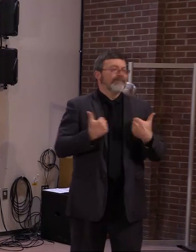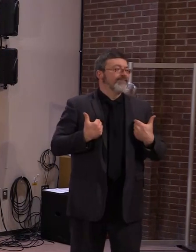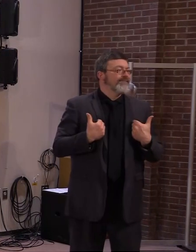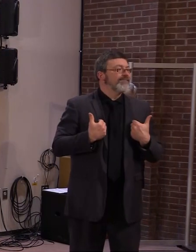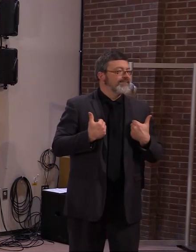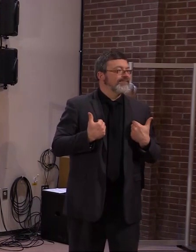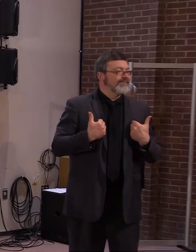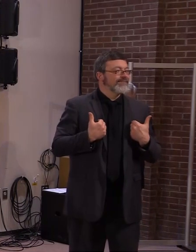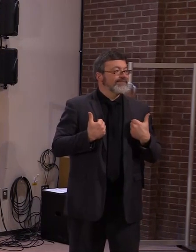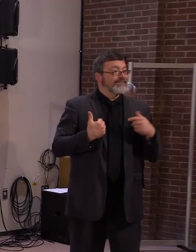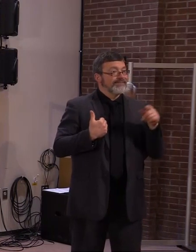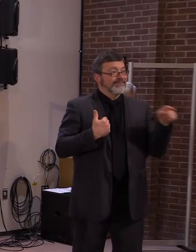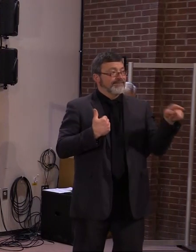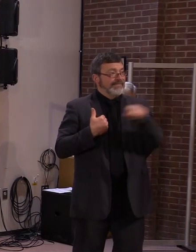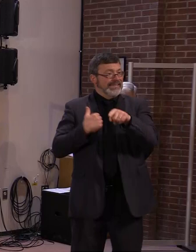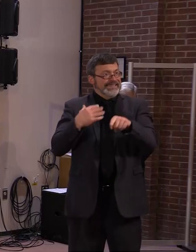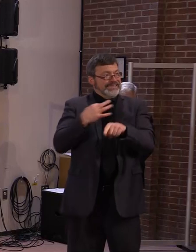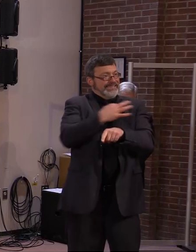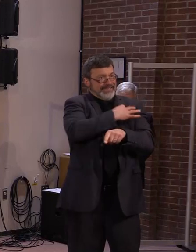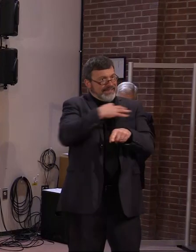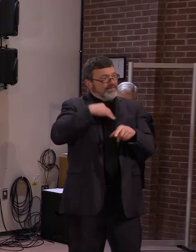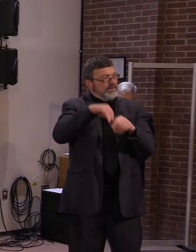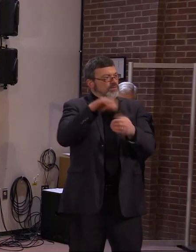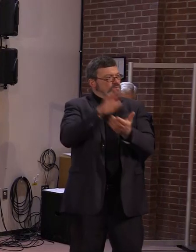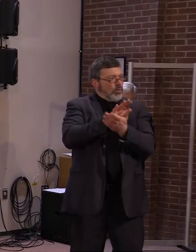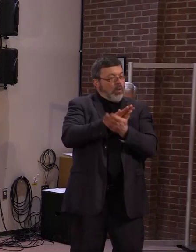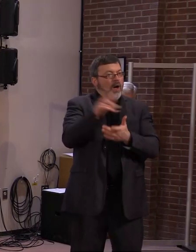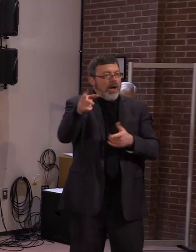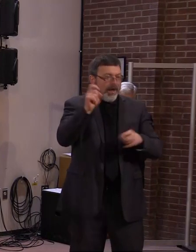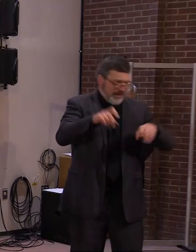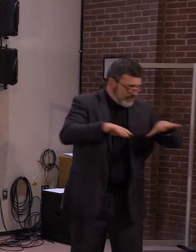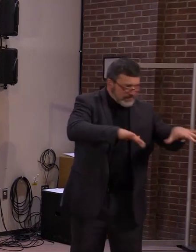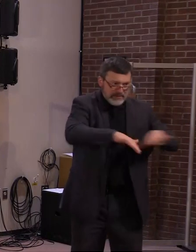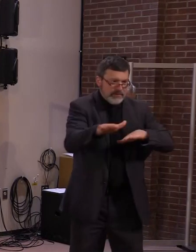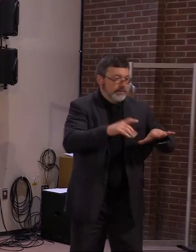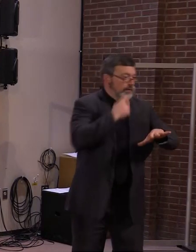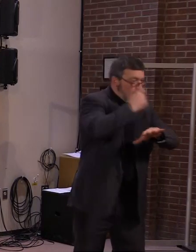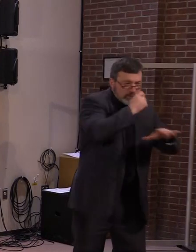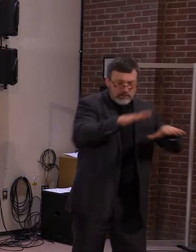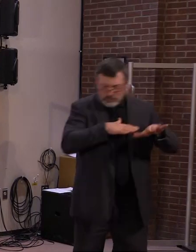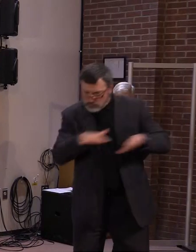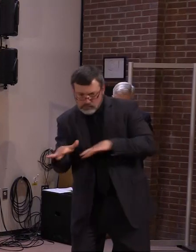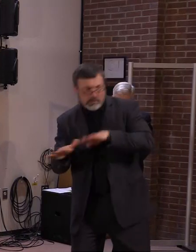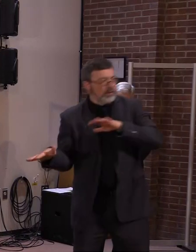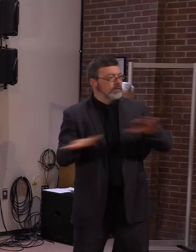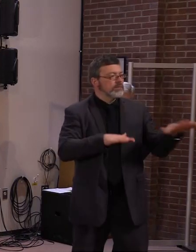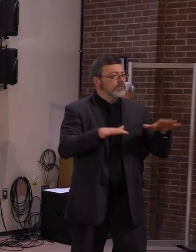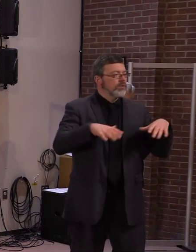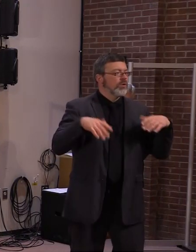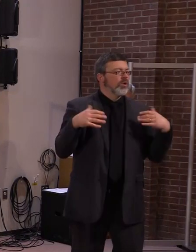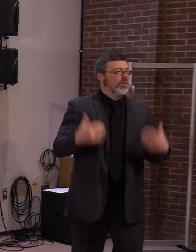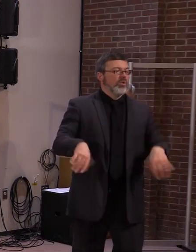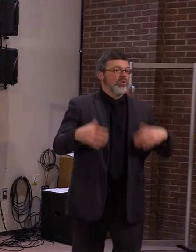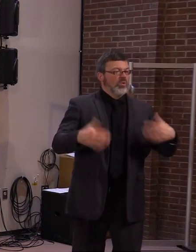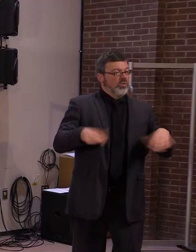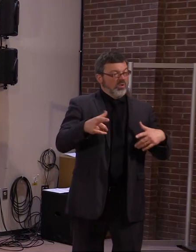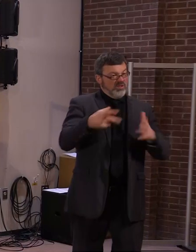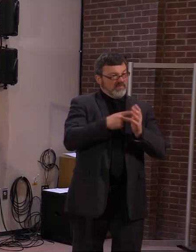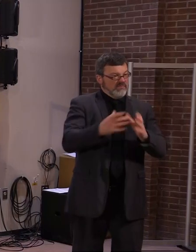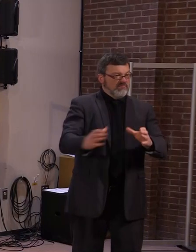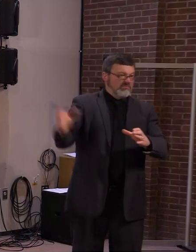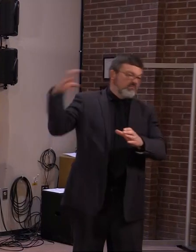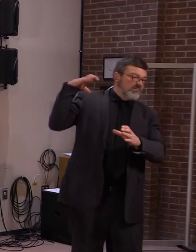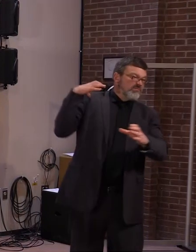Stay are also the same staff that are involved in managing cases and contact tracing. But despite these challenges, we are seeing schools make very